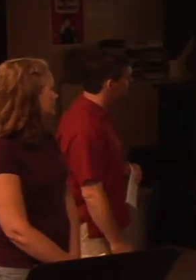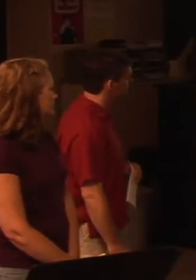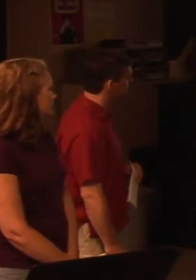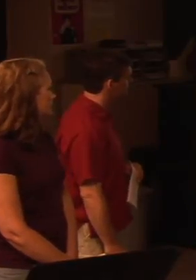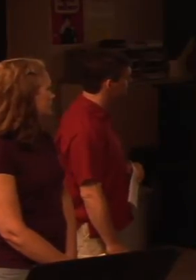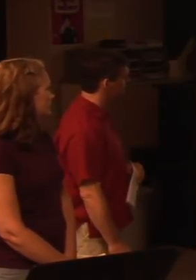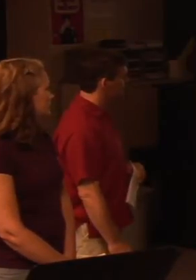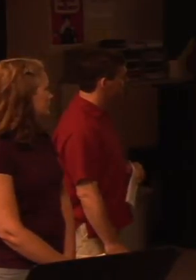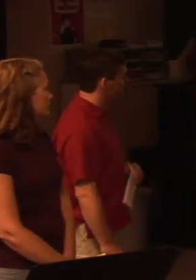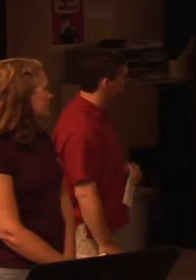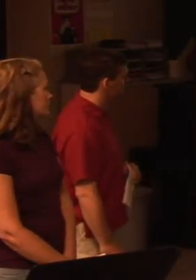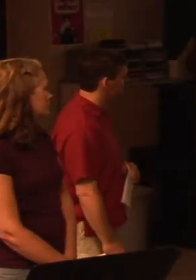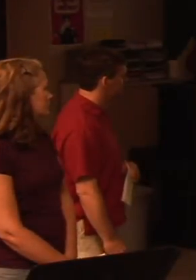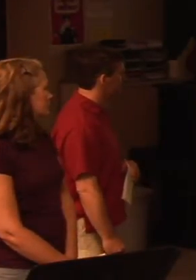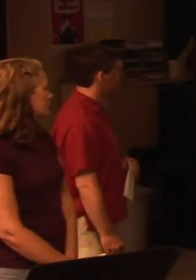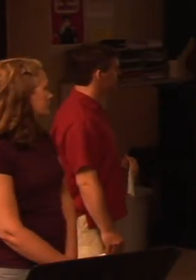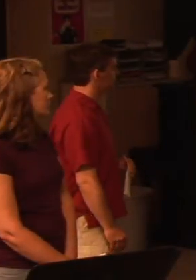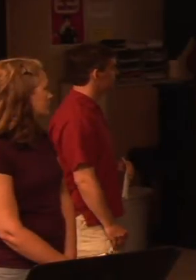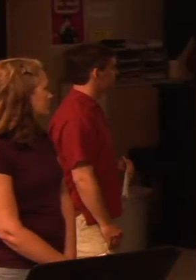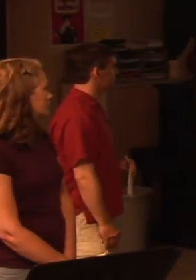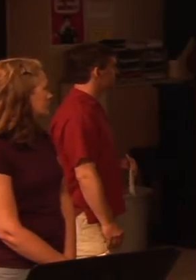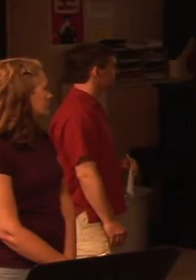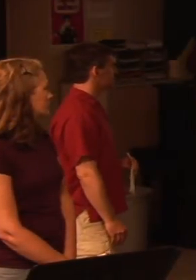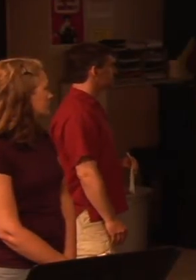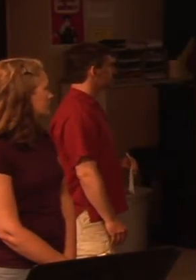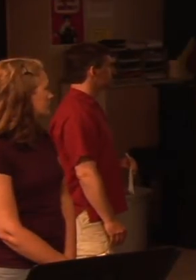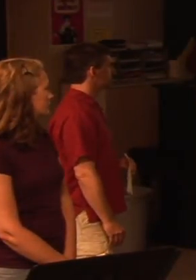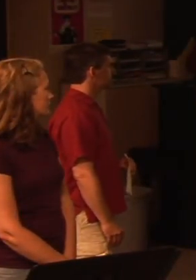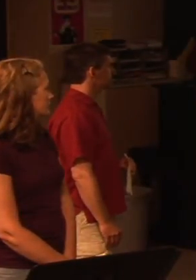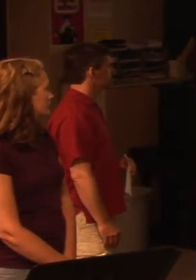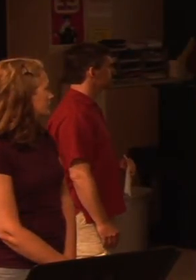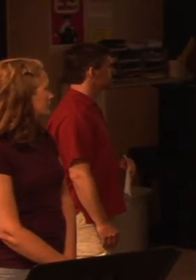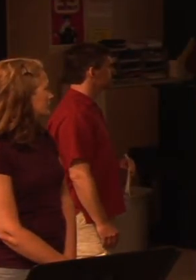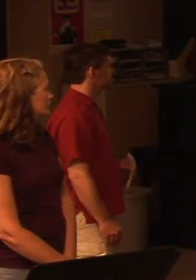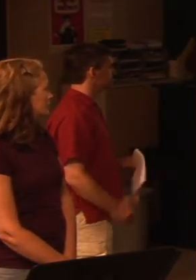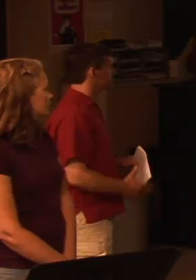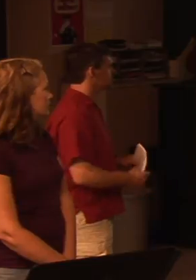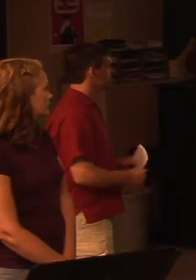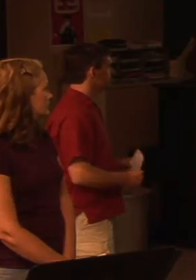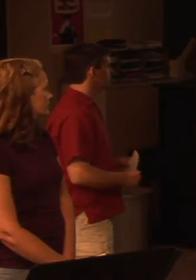be. But you could come with us.